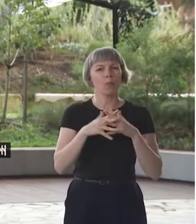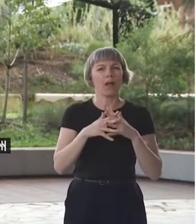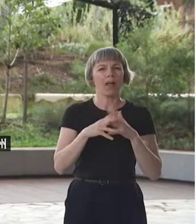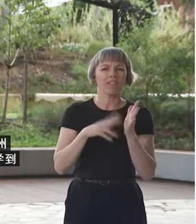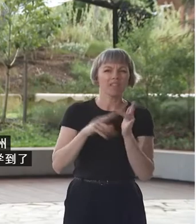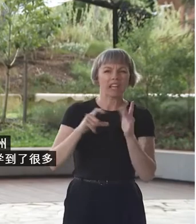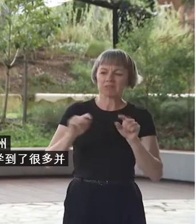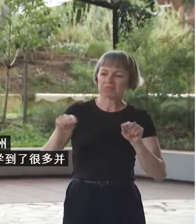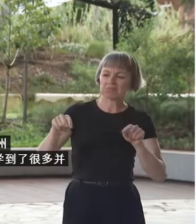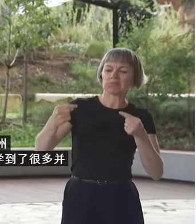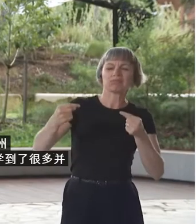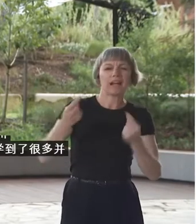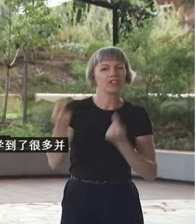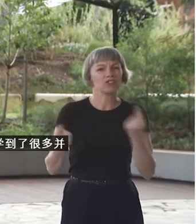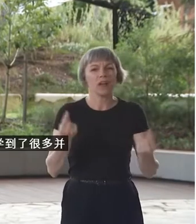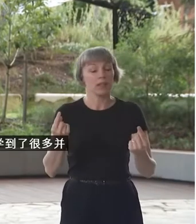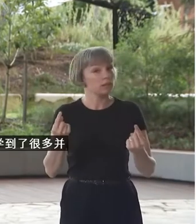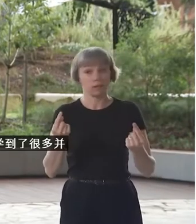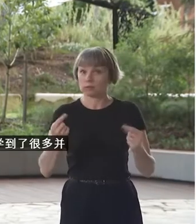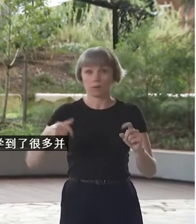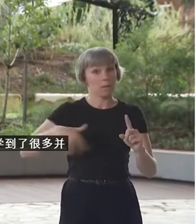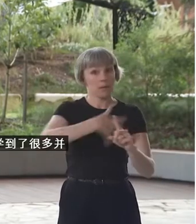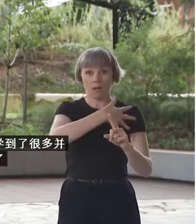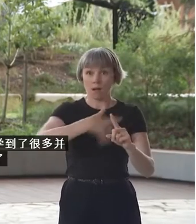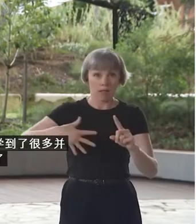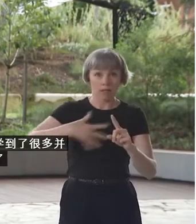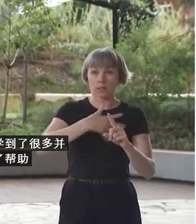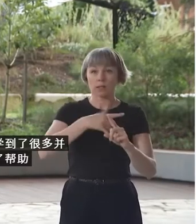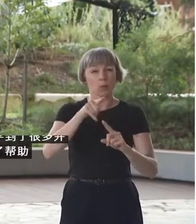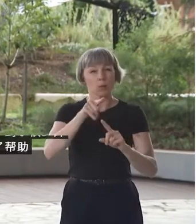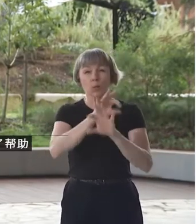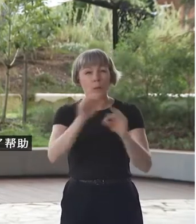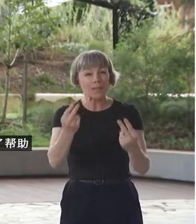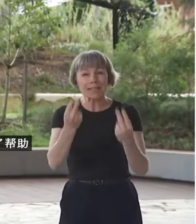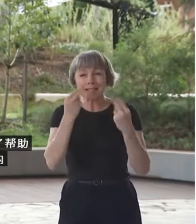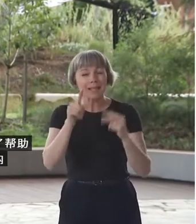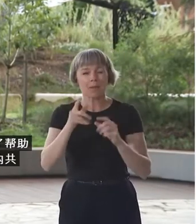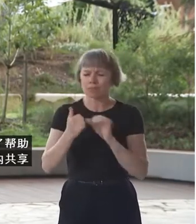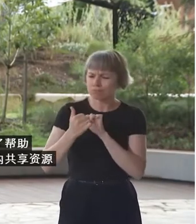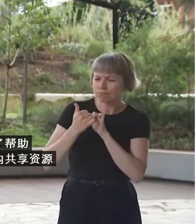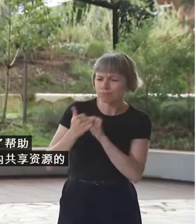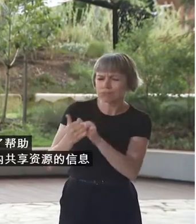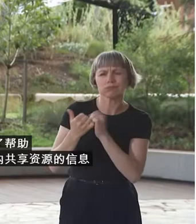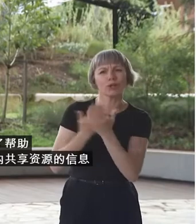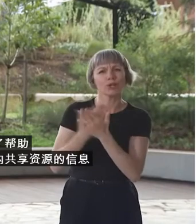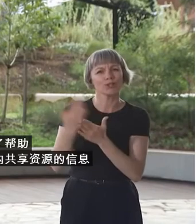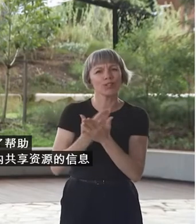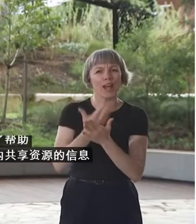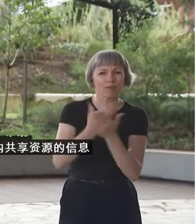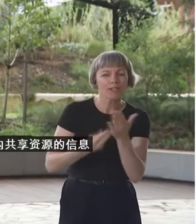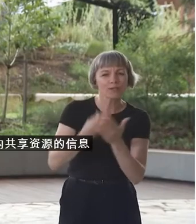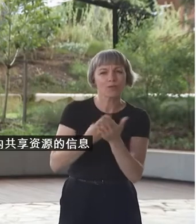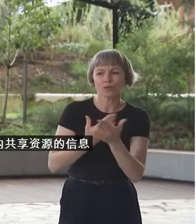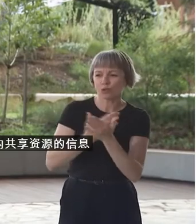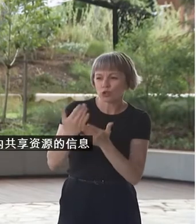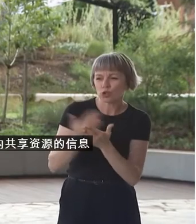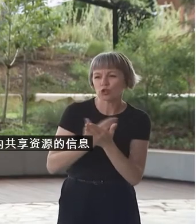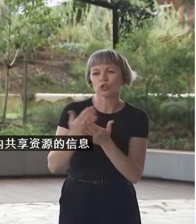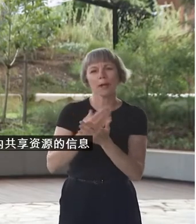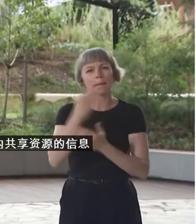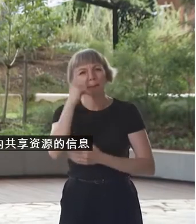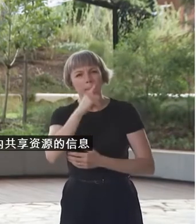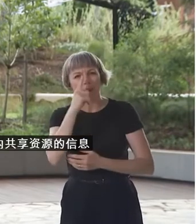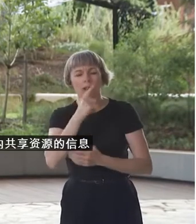states. We've learned a lot and provided information to help at various times. We've shared resources right across the